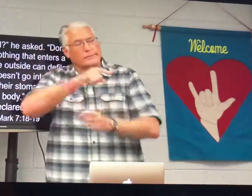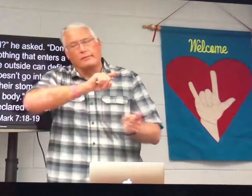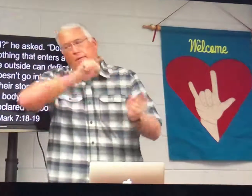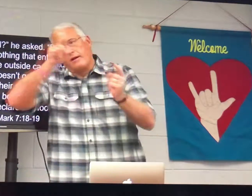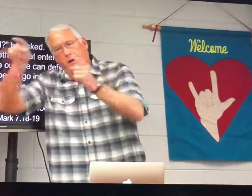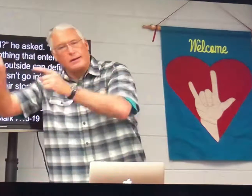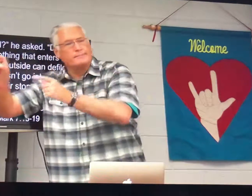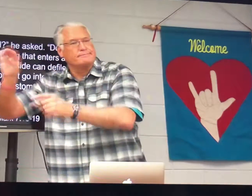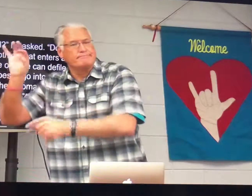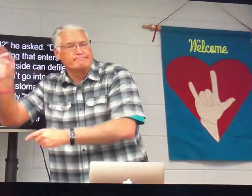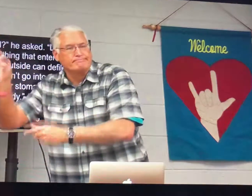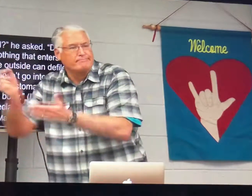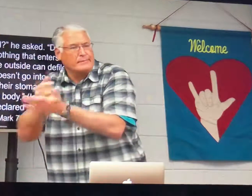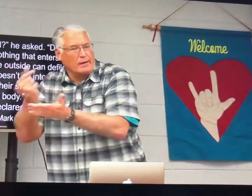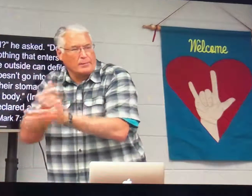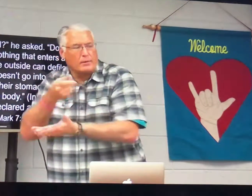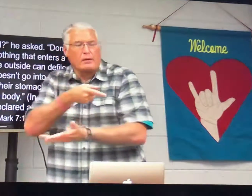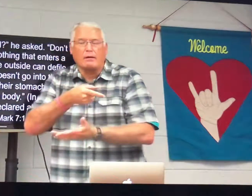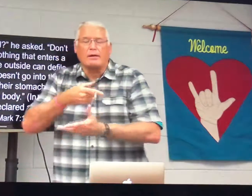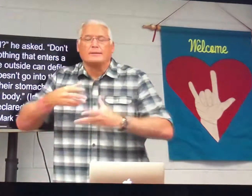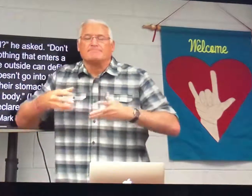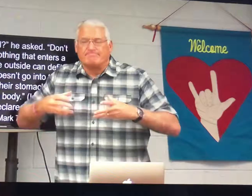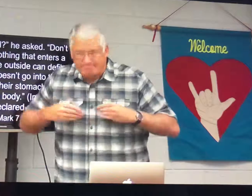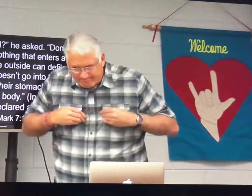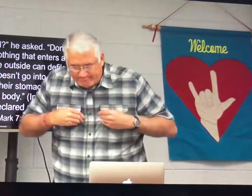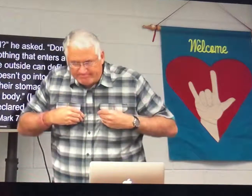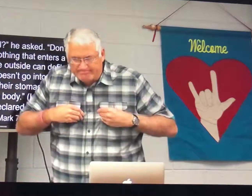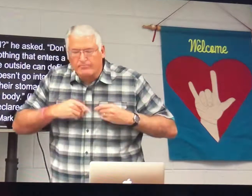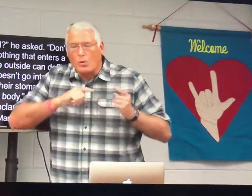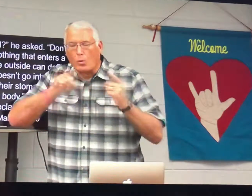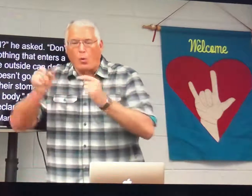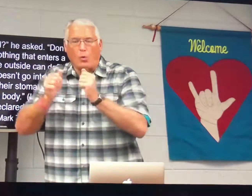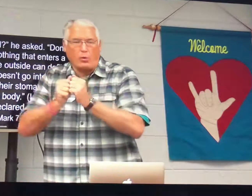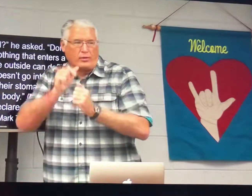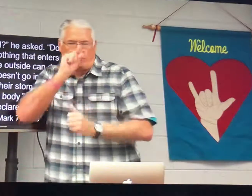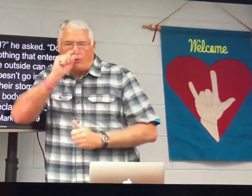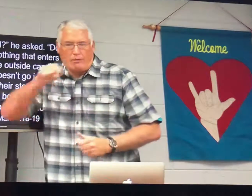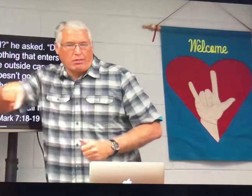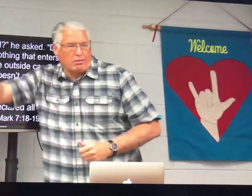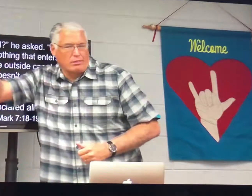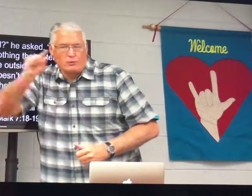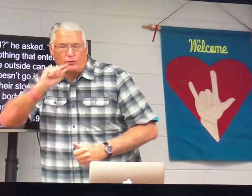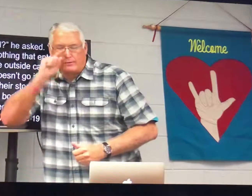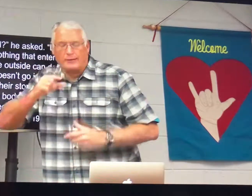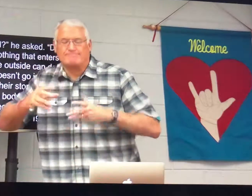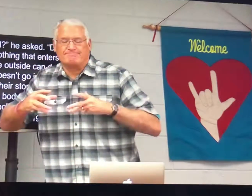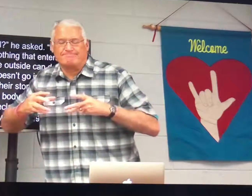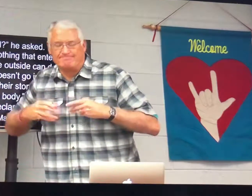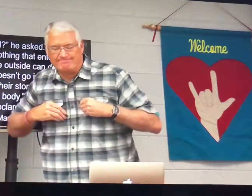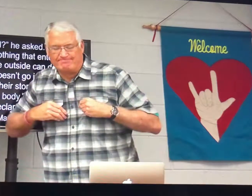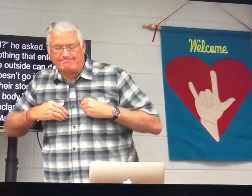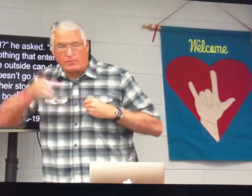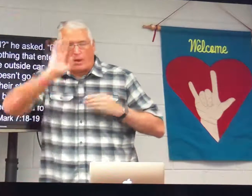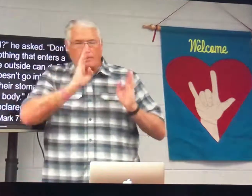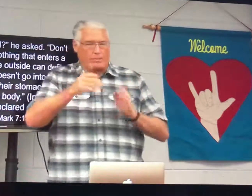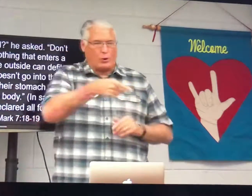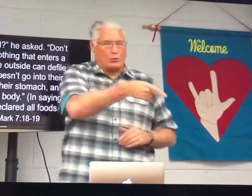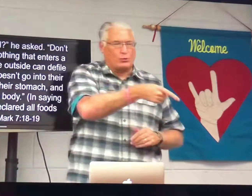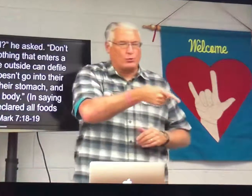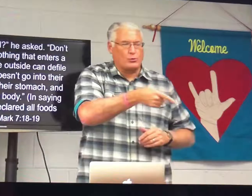Well, there's the range just in this at bat. 74 to 95. And you get a couple upper 80s